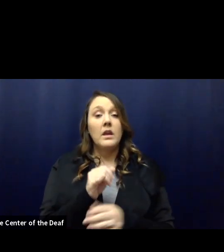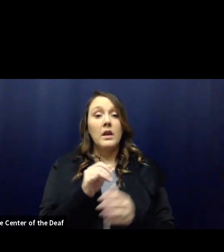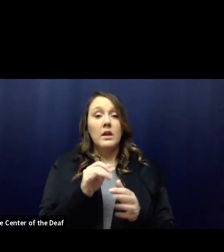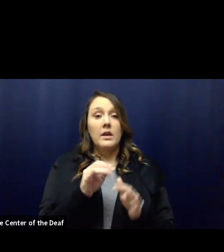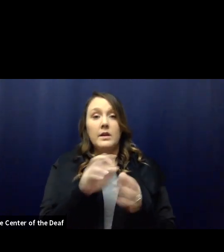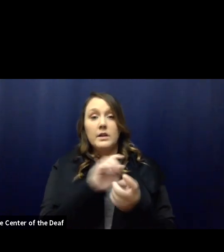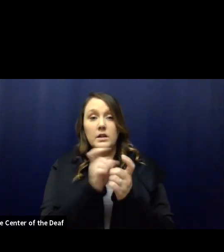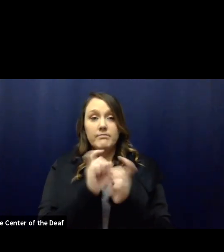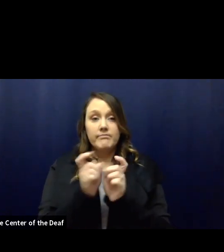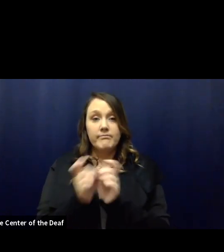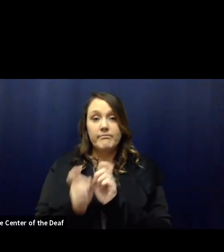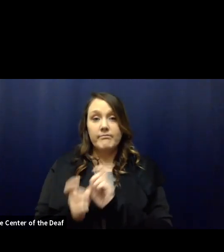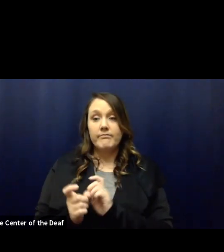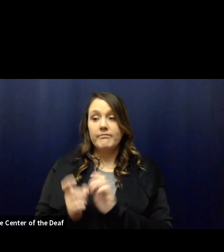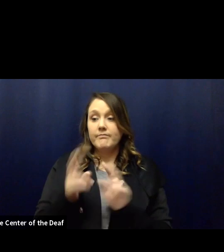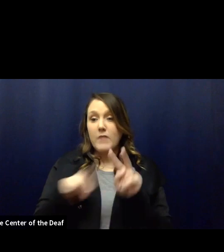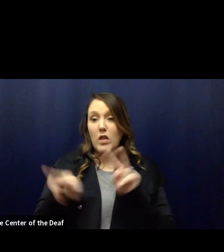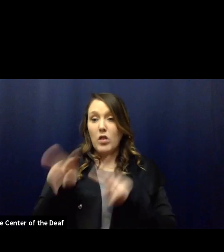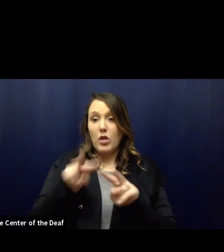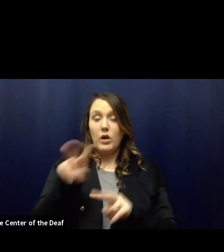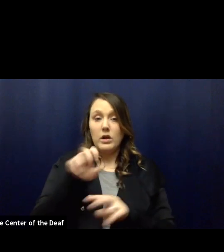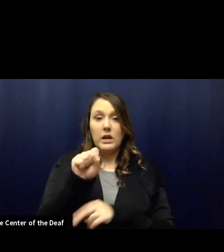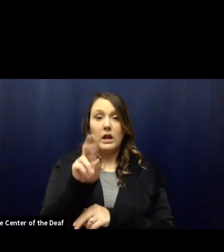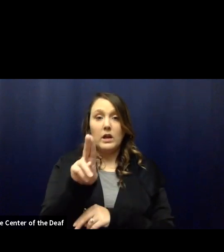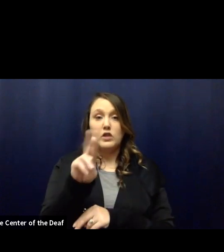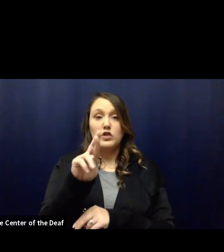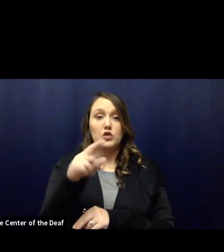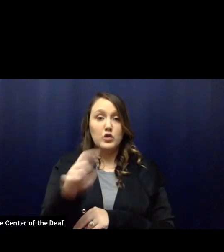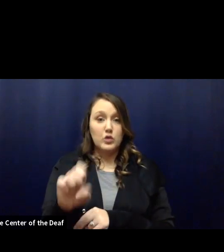revitalize or take a second look at our surge plan.